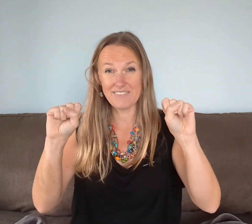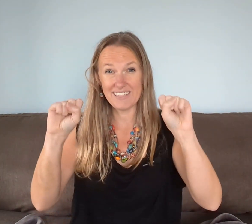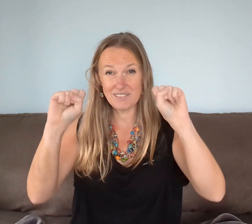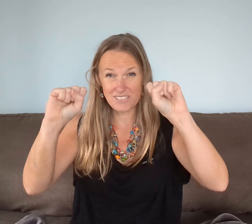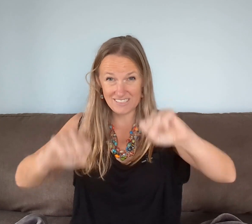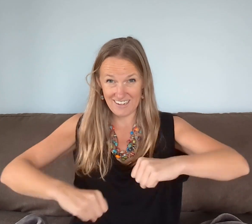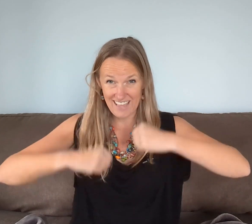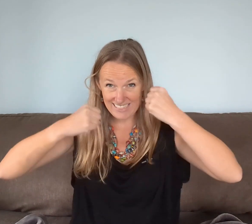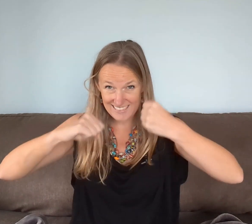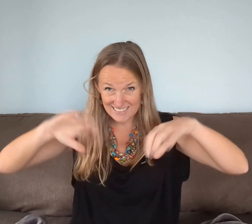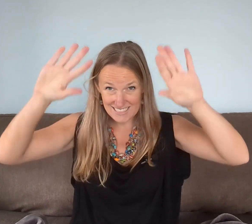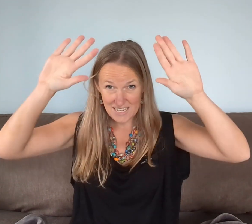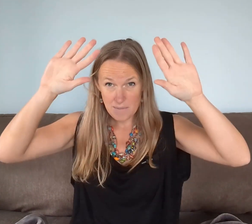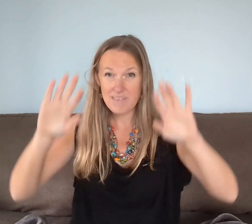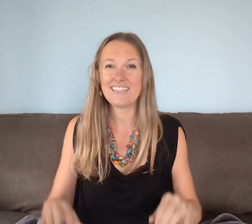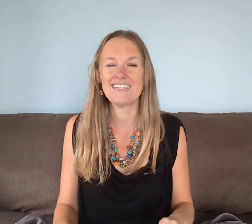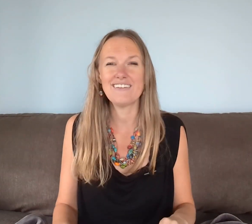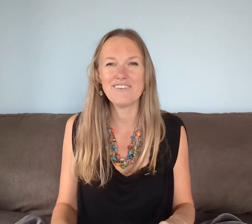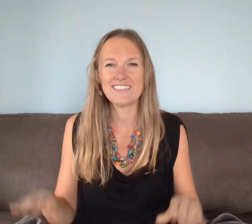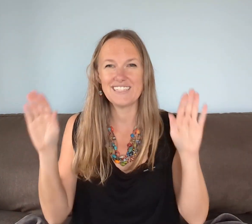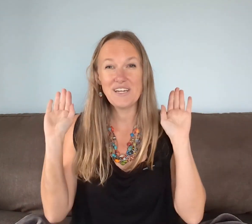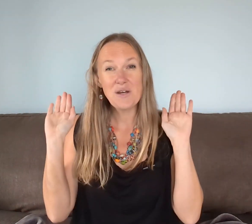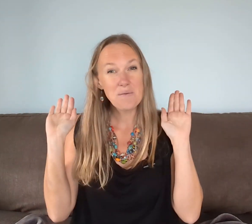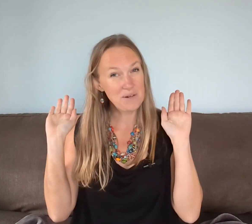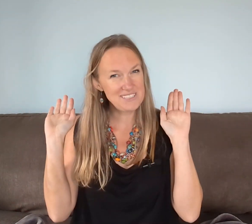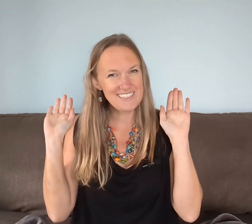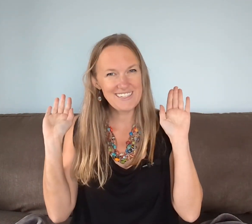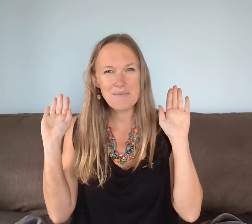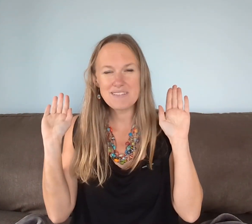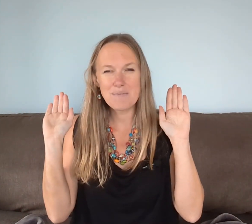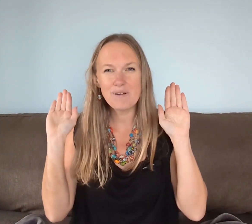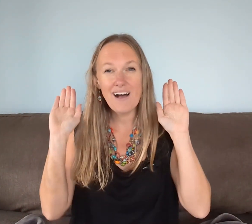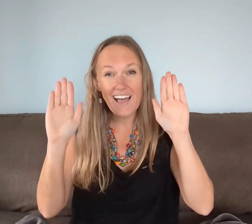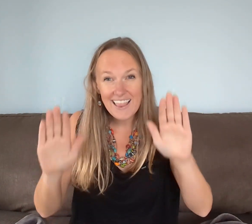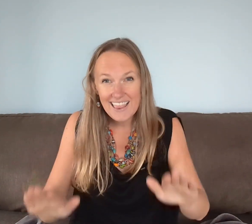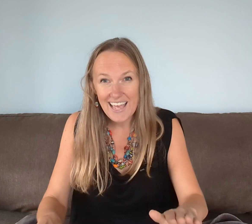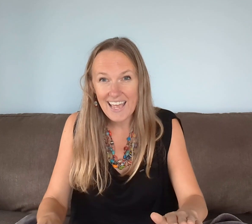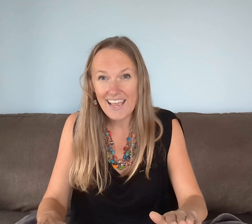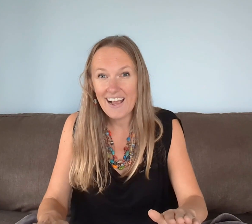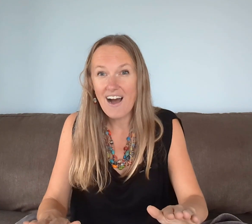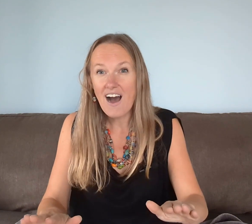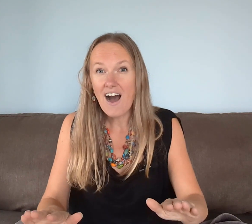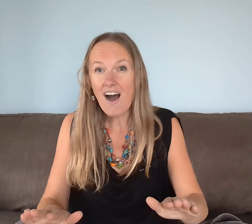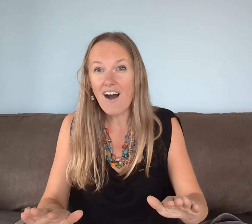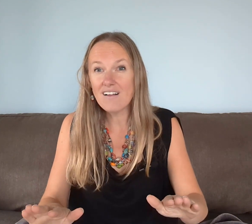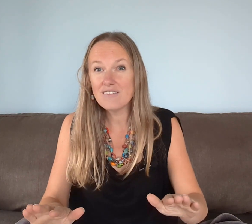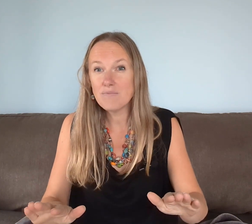sacrifice, which is our S's, but that's a little fancy. We're just going to keep it simple. I lay all of